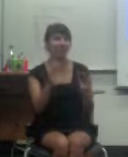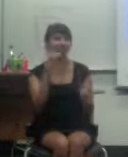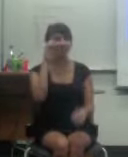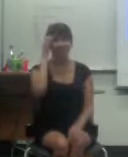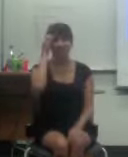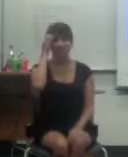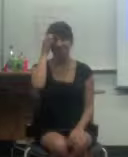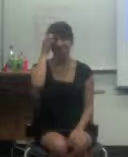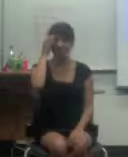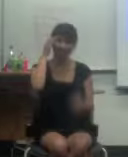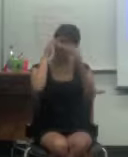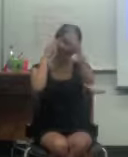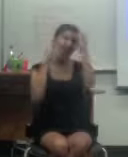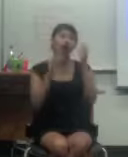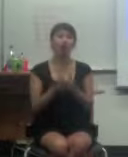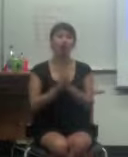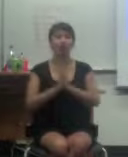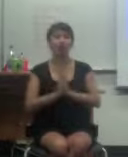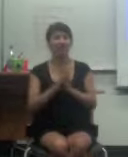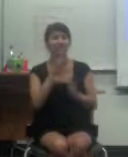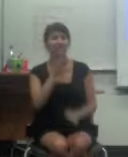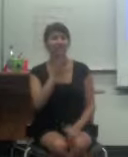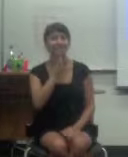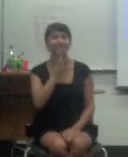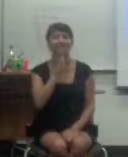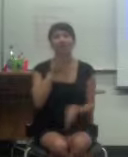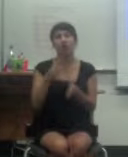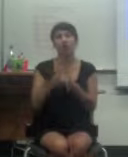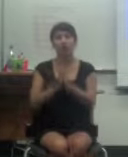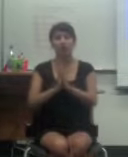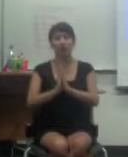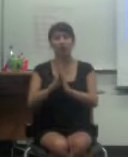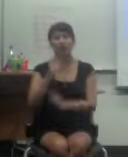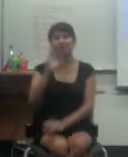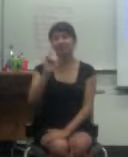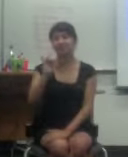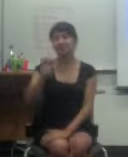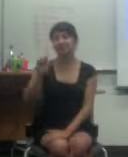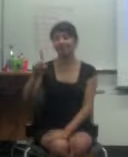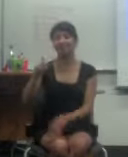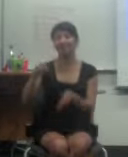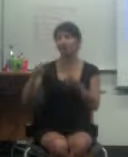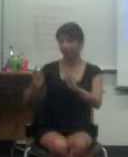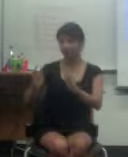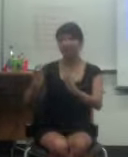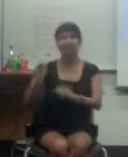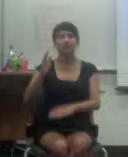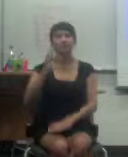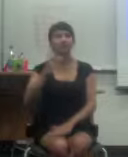Request to speak. Request to yield. Request to yield. Granted. While I